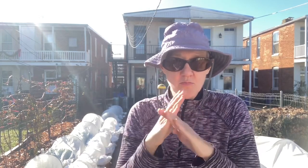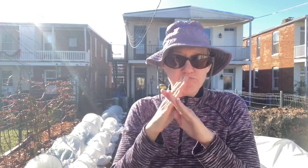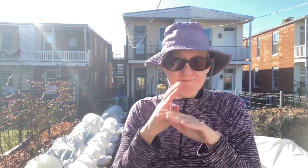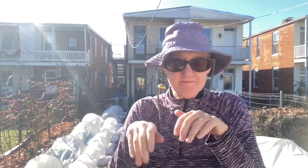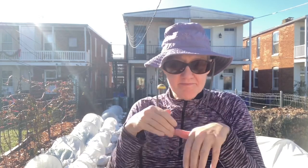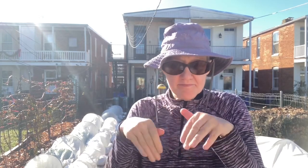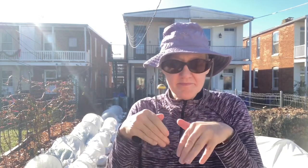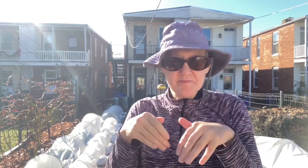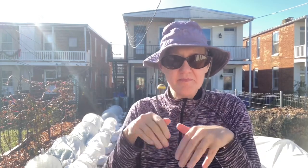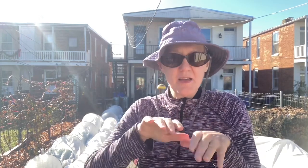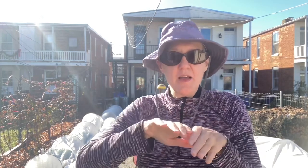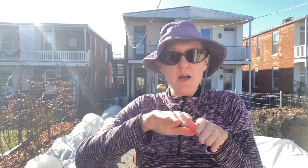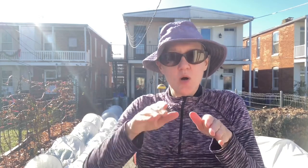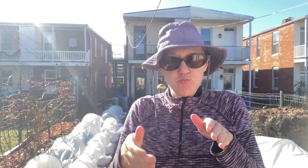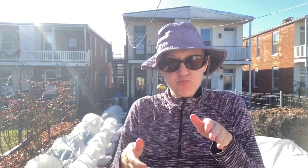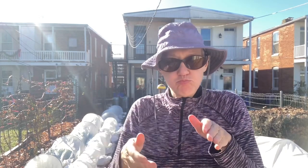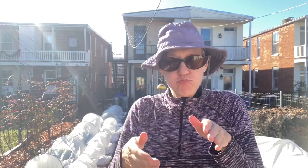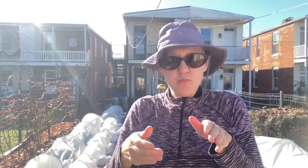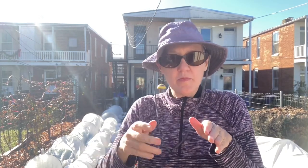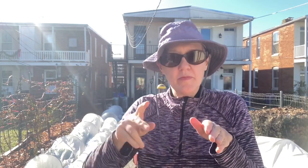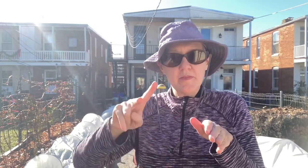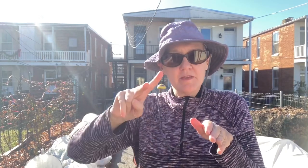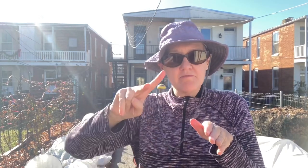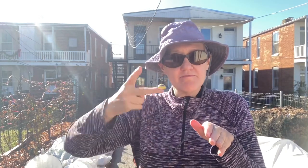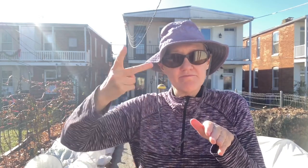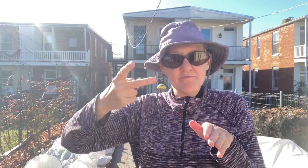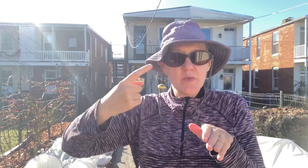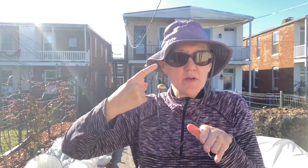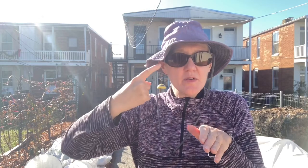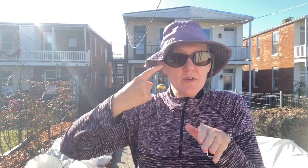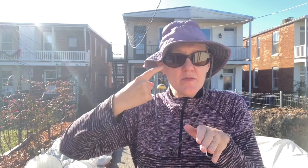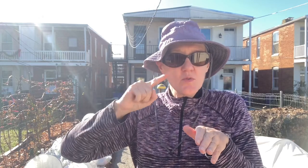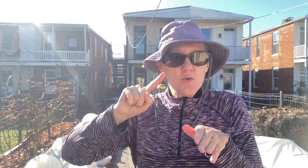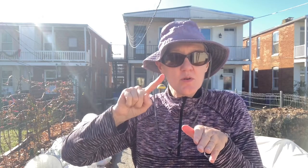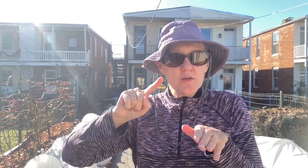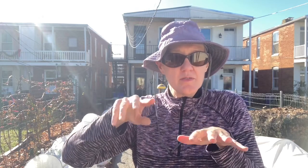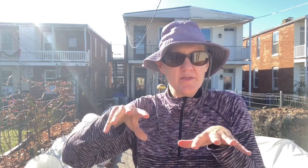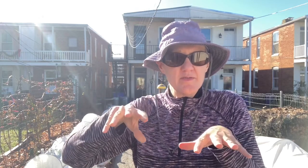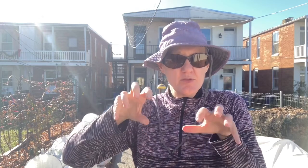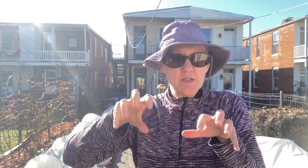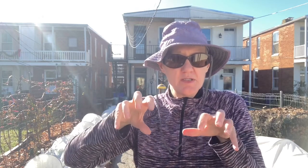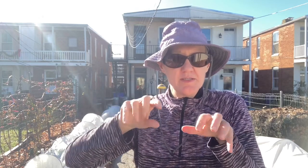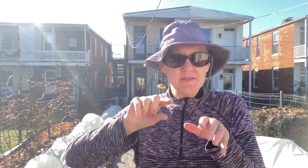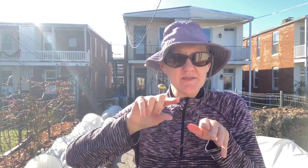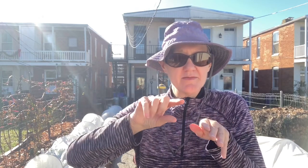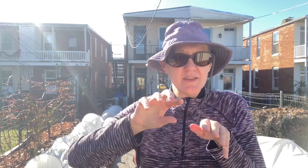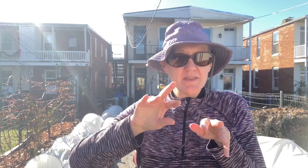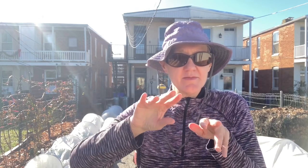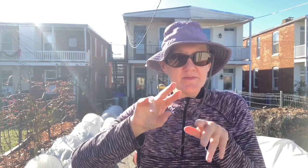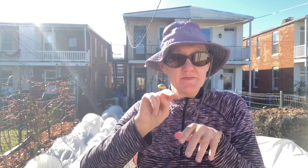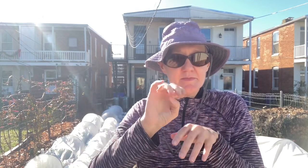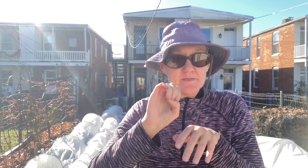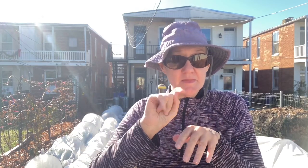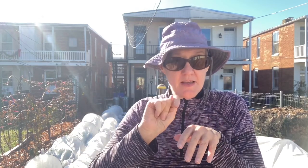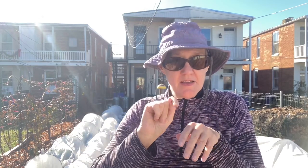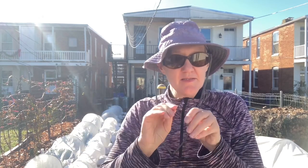and the squirrels in the fall, and then a second layer of frost cloth to